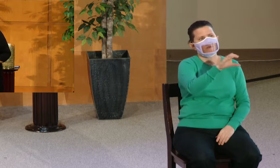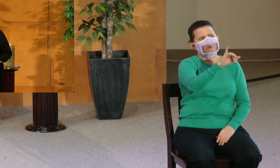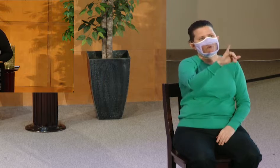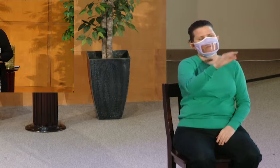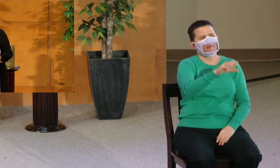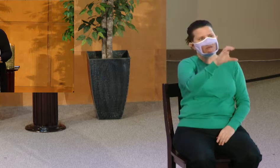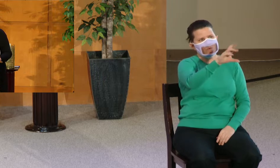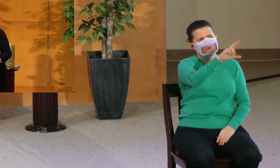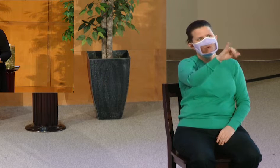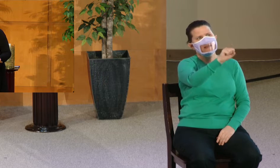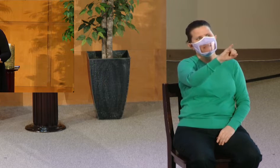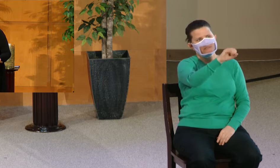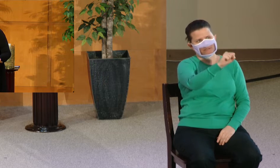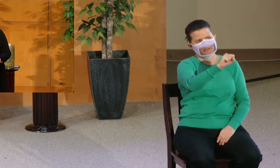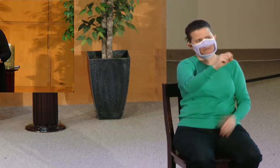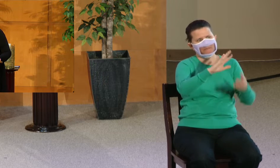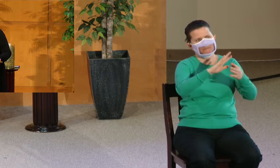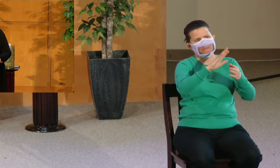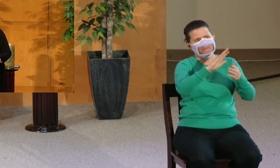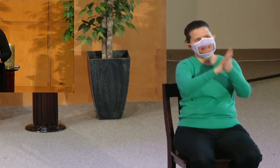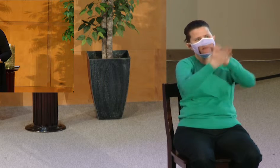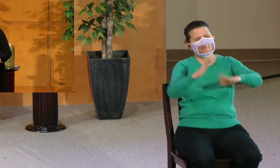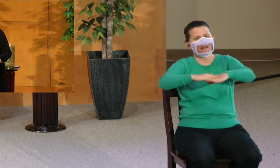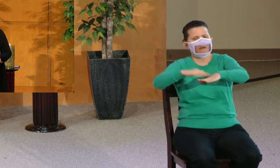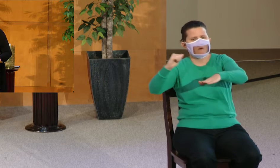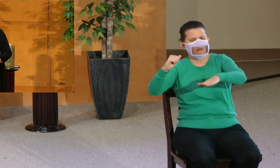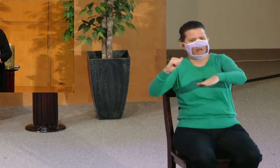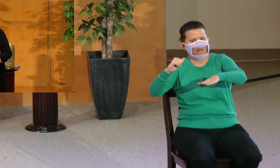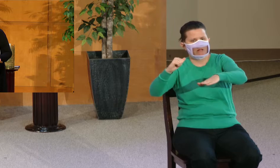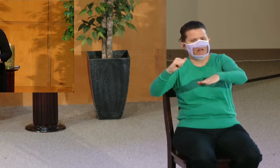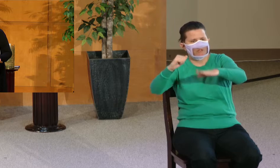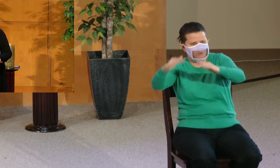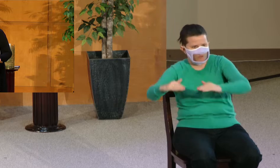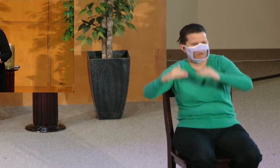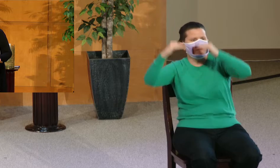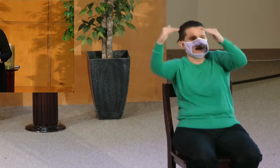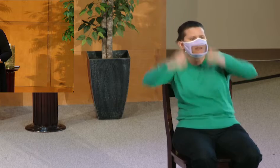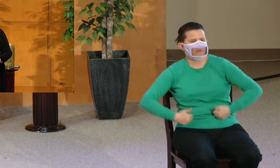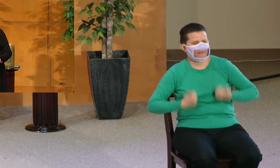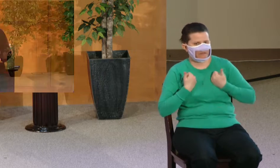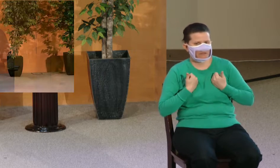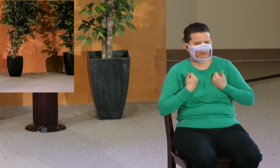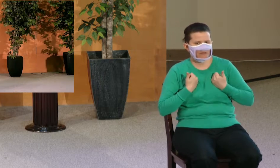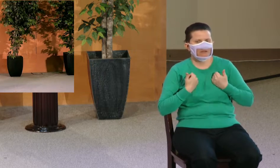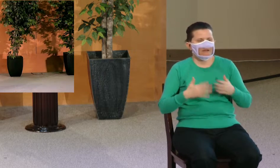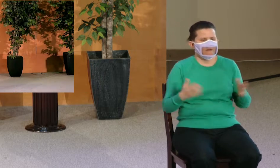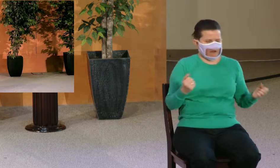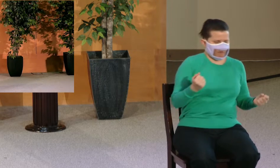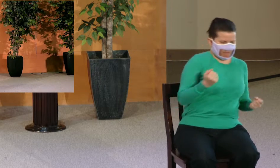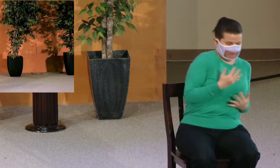That simple reframing would then have us changing our mindset from fear to anticipation, knowing that we are